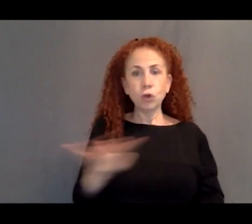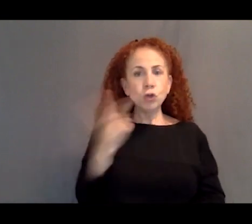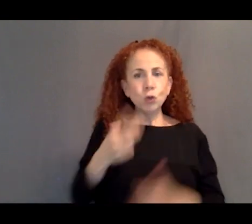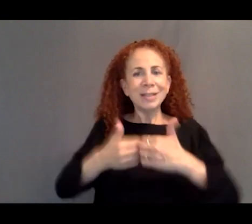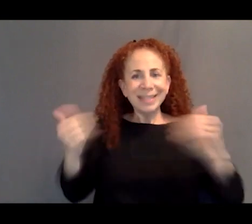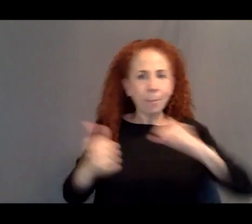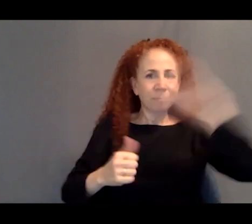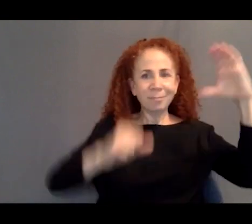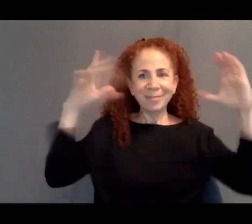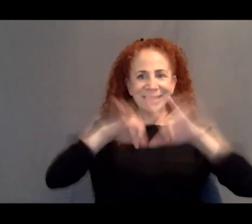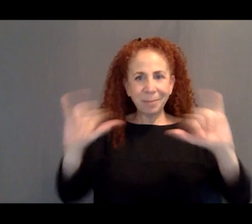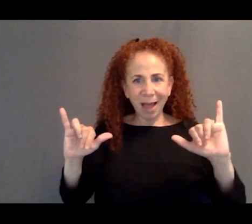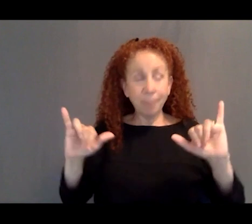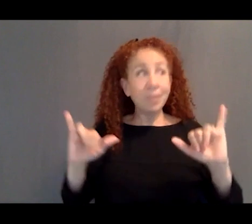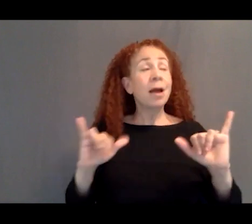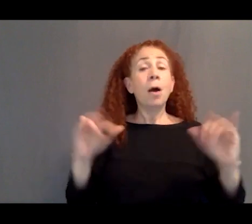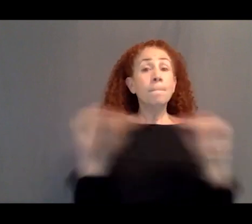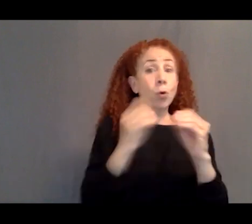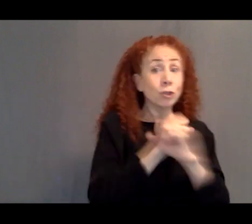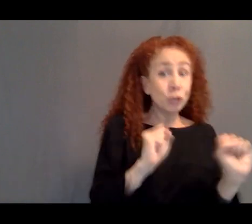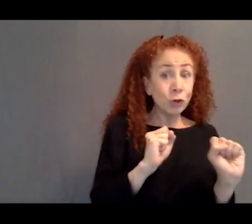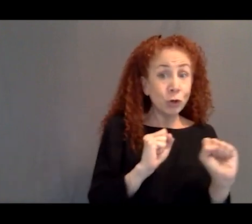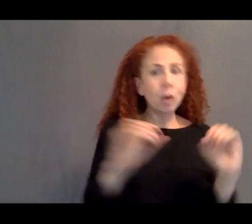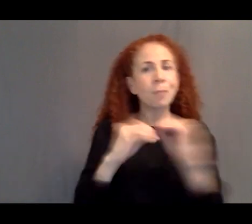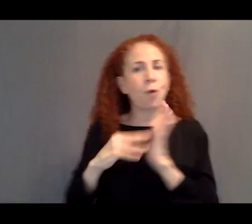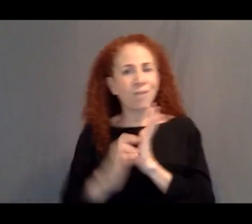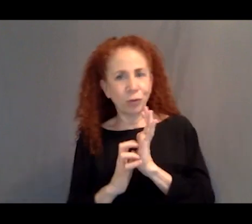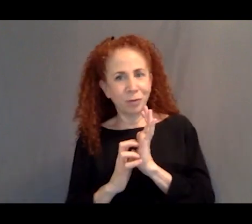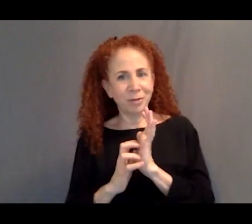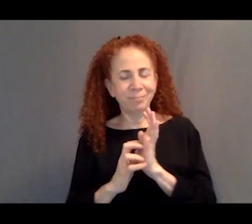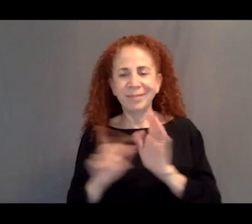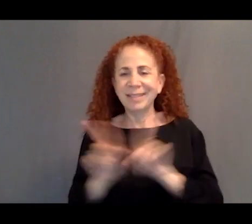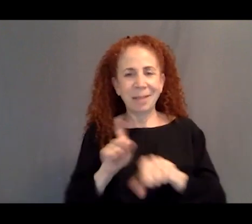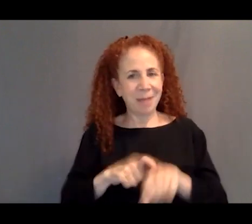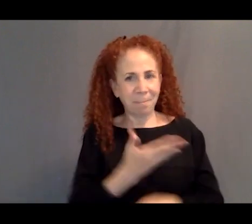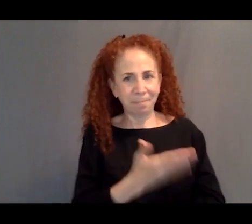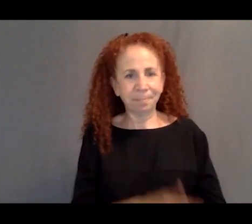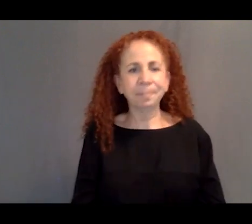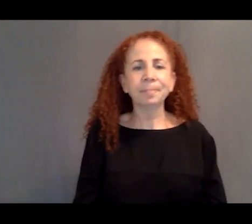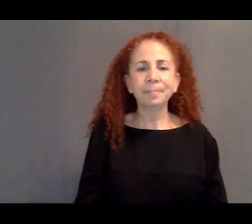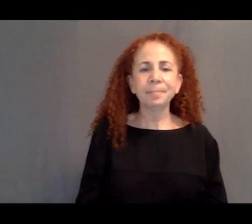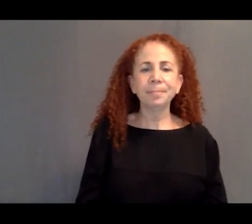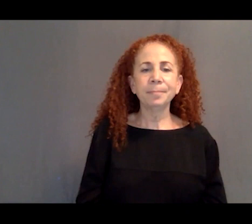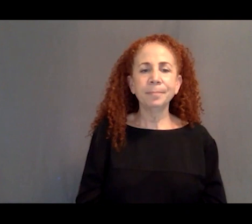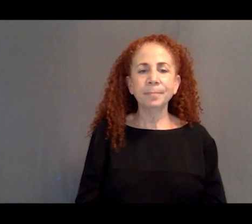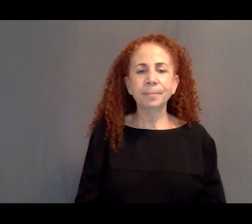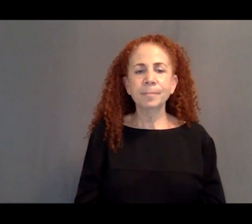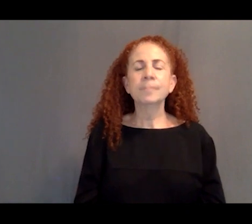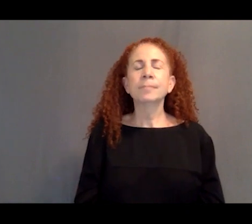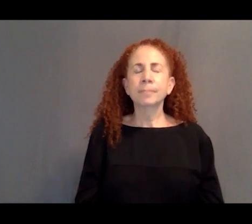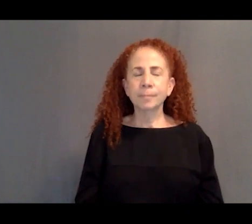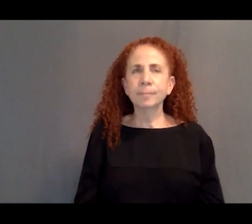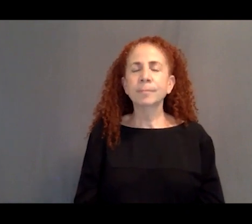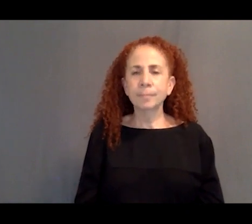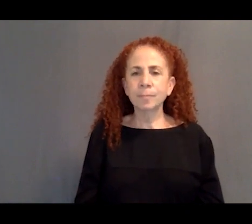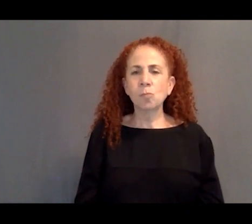of both security and vulnerability. So instead of lying, but we, as we've thought about